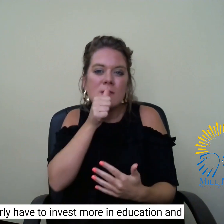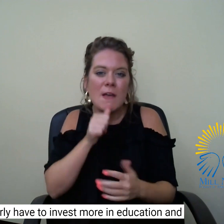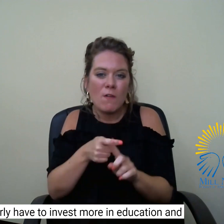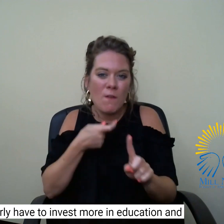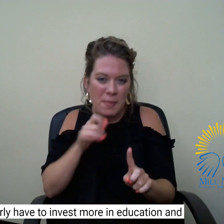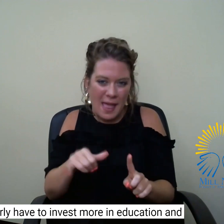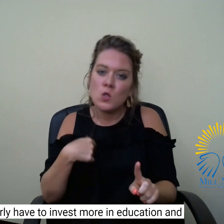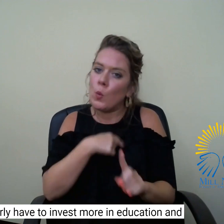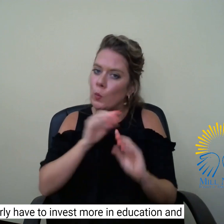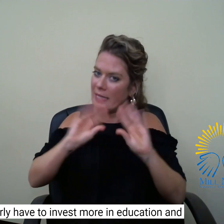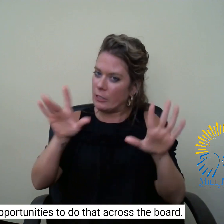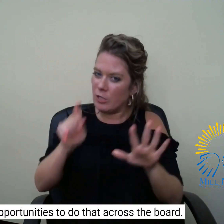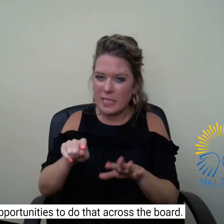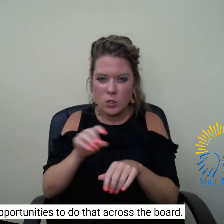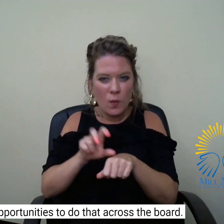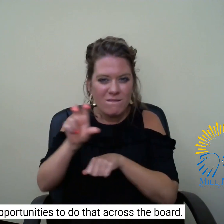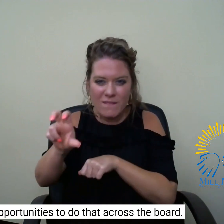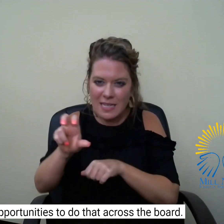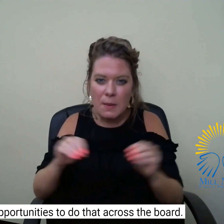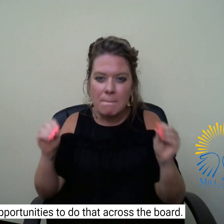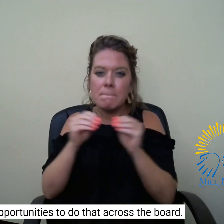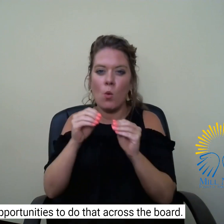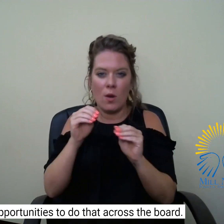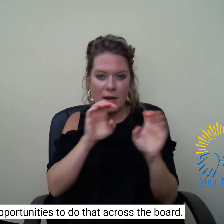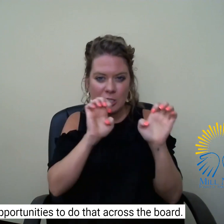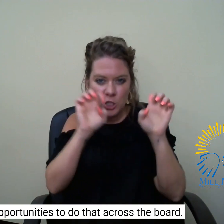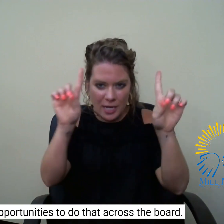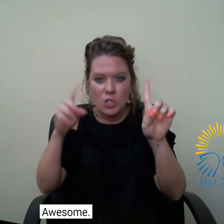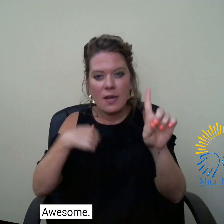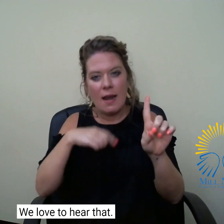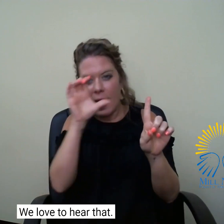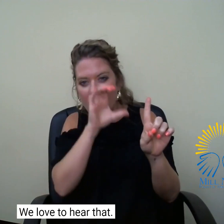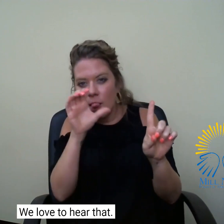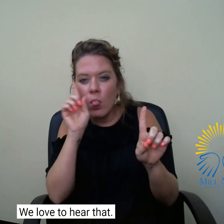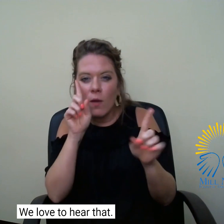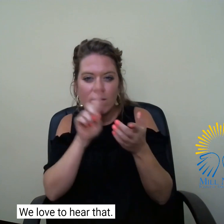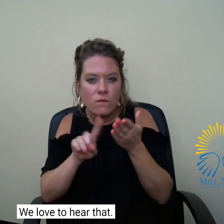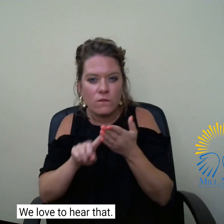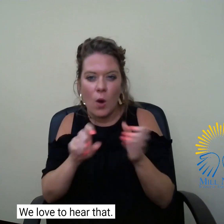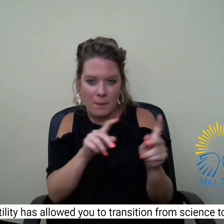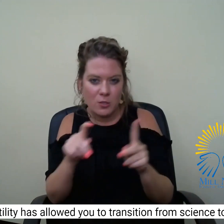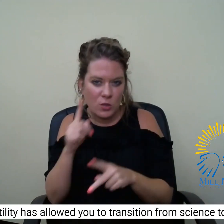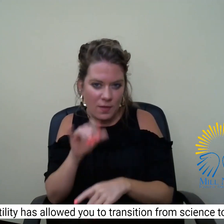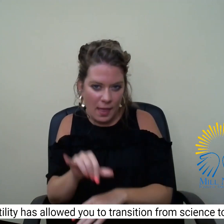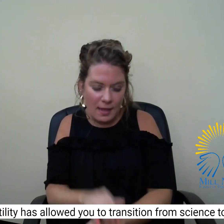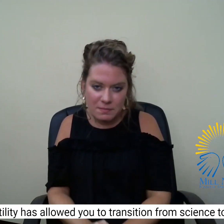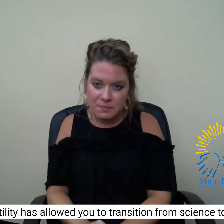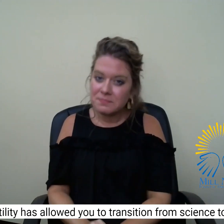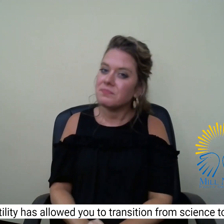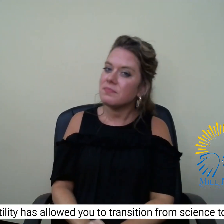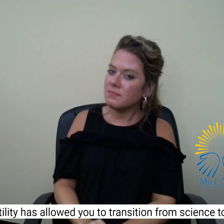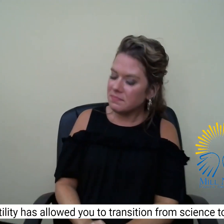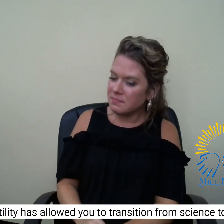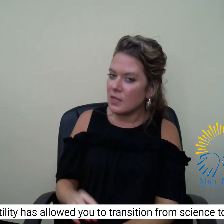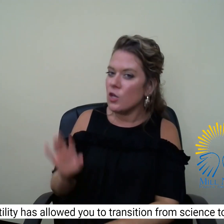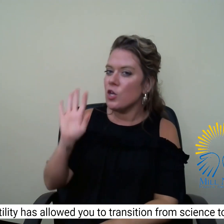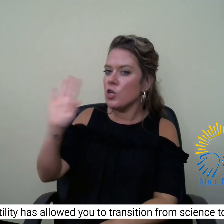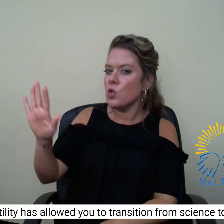invest more in education, and I look for opportunities to do that across the board. Awesome. We love to hear that. So finally, your versatility has allowed you to transition